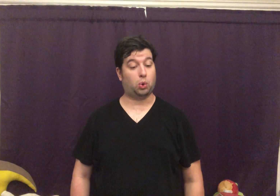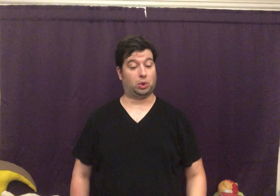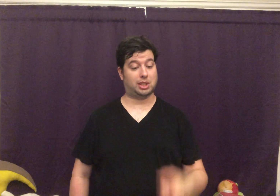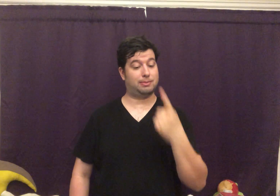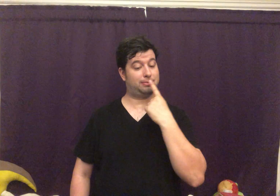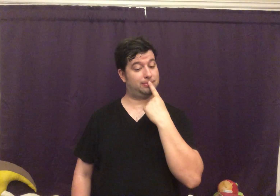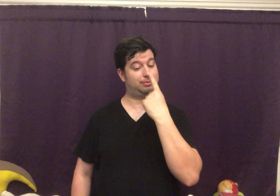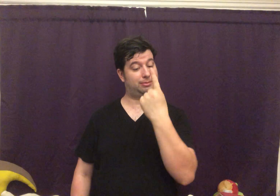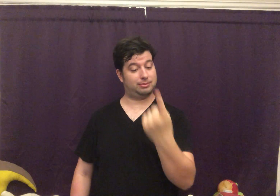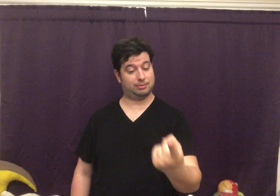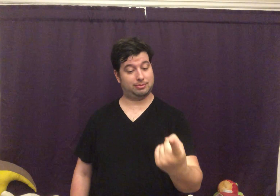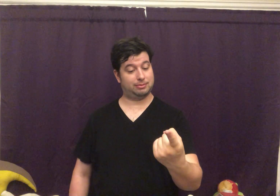Told.